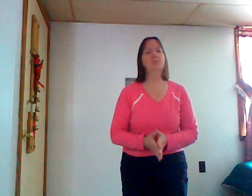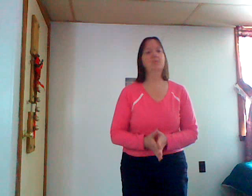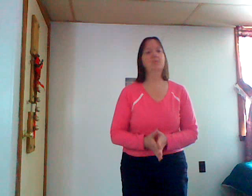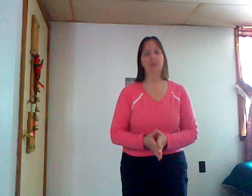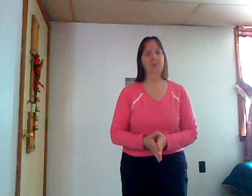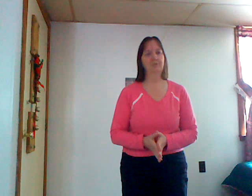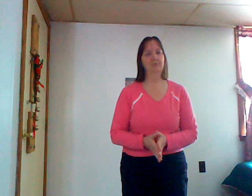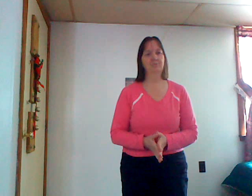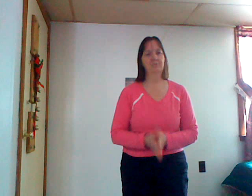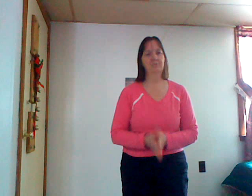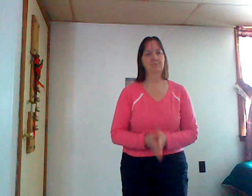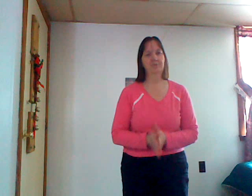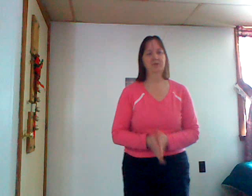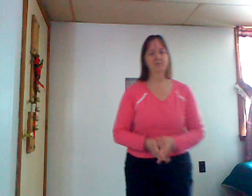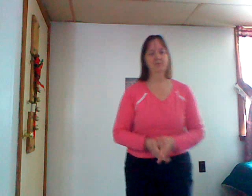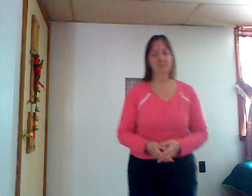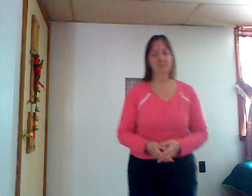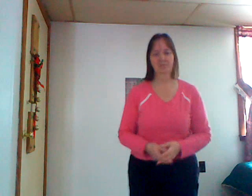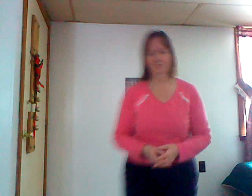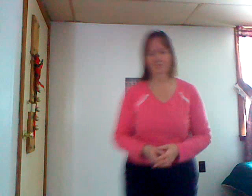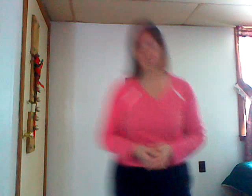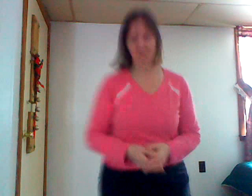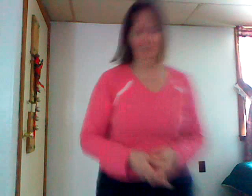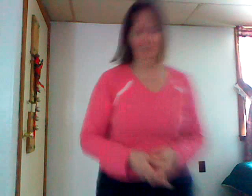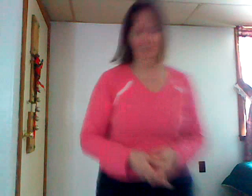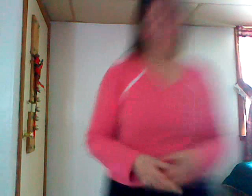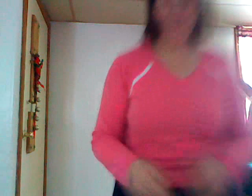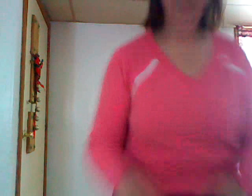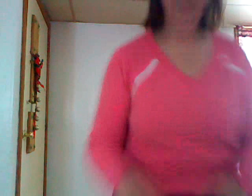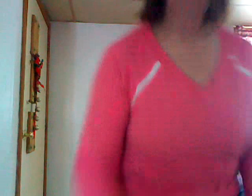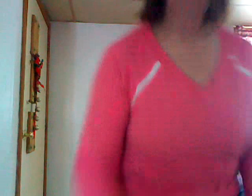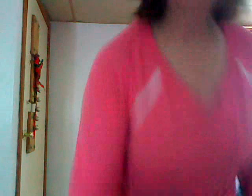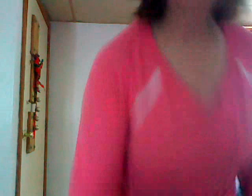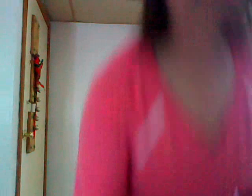people will help you. Thank you. Thank you. Thank you.